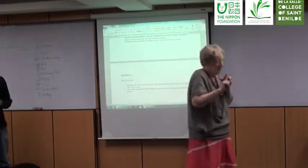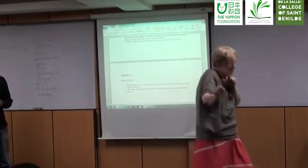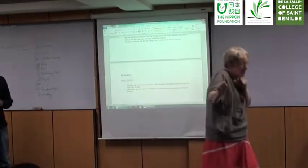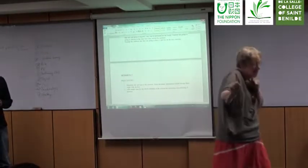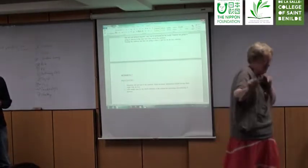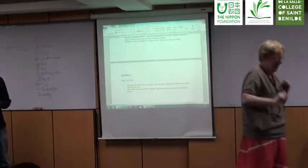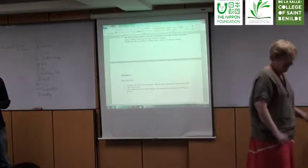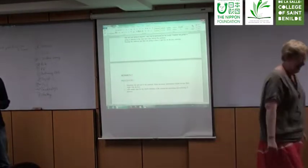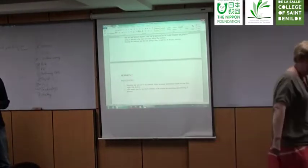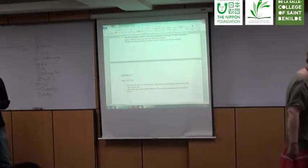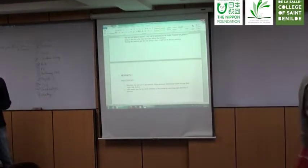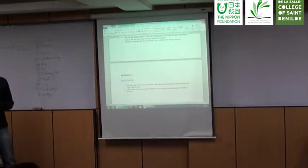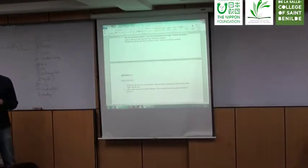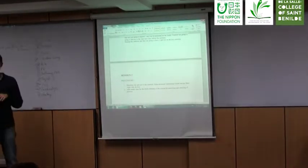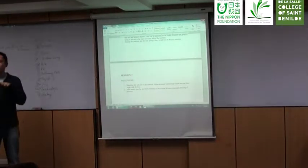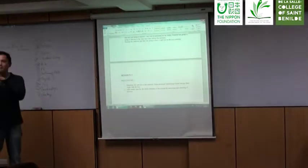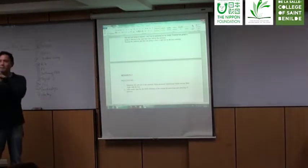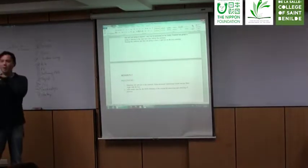cheesecake.